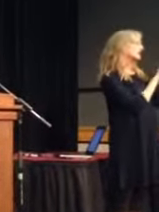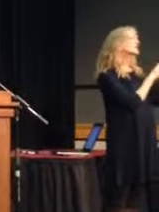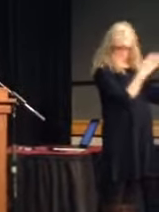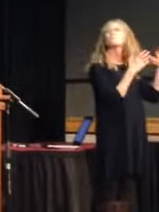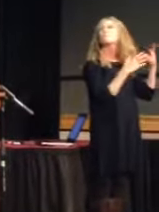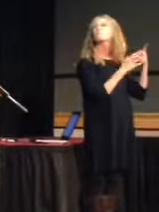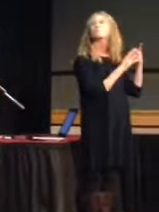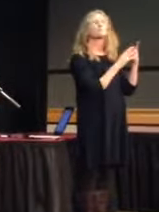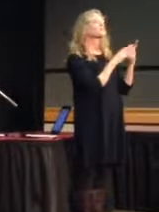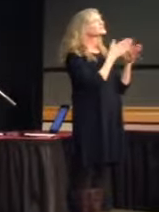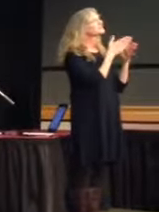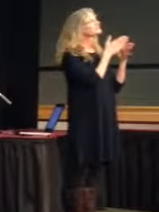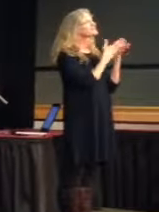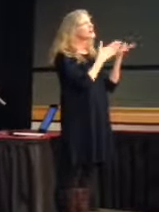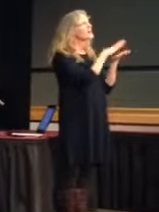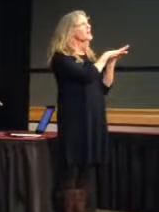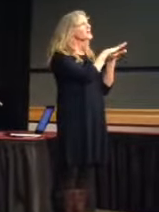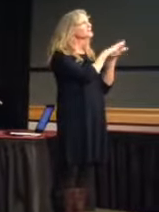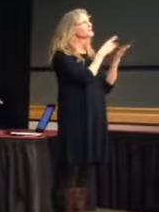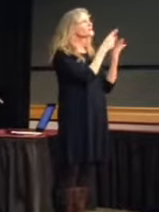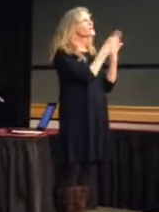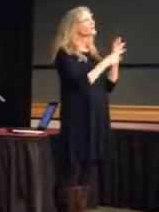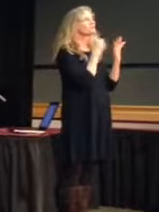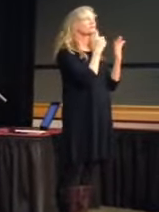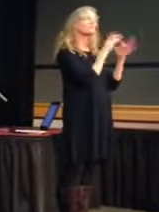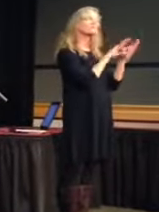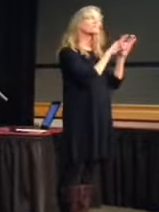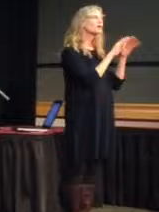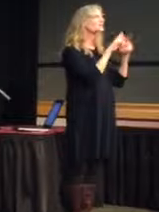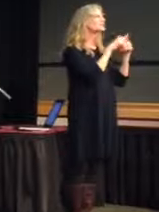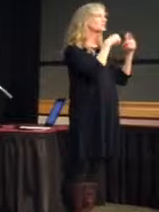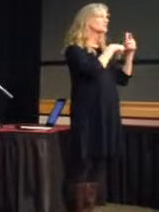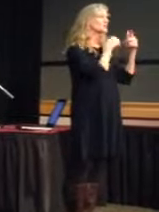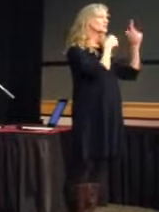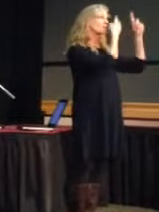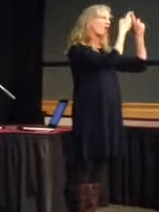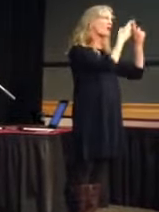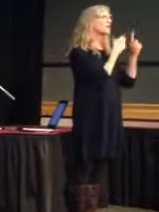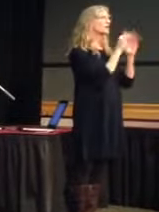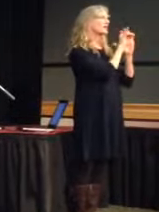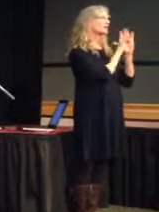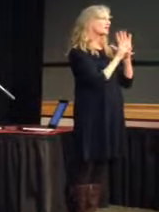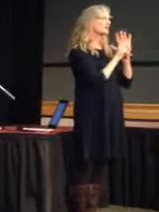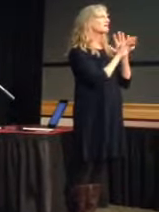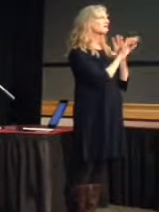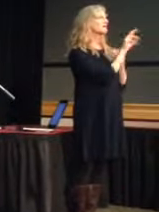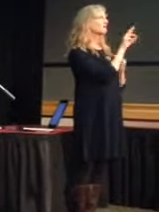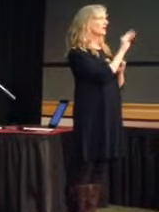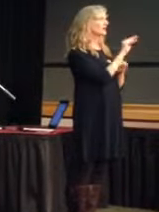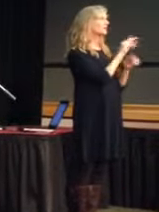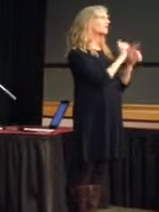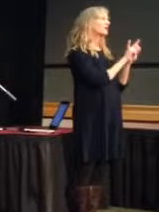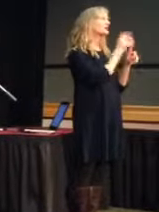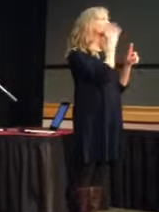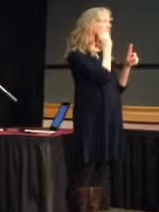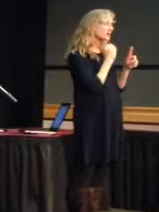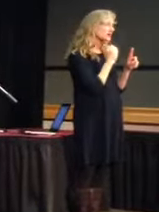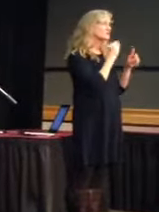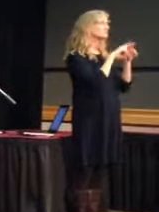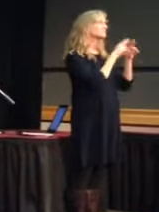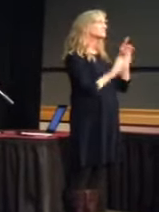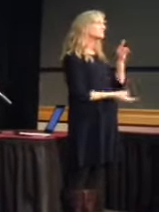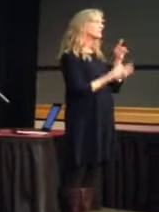Certain academic programs are essential to our mission and our identity, but they have experienced significant enrollment